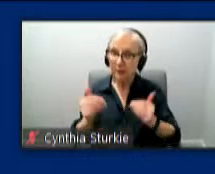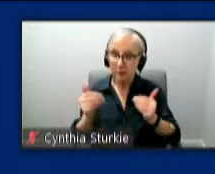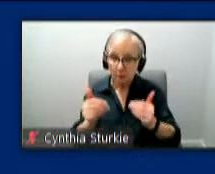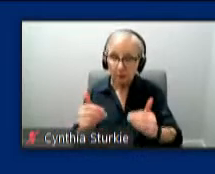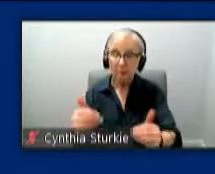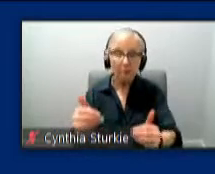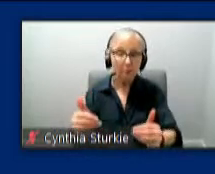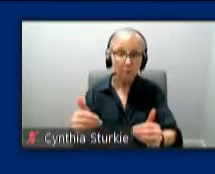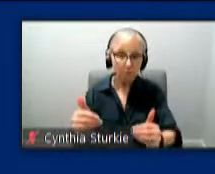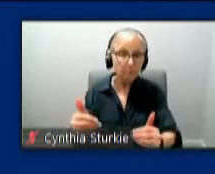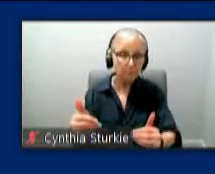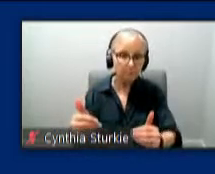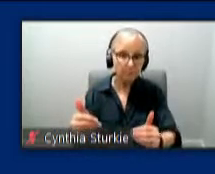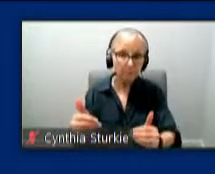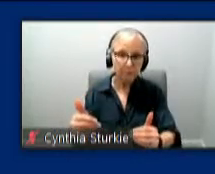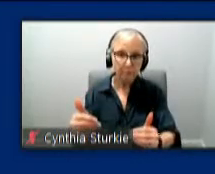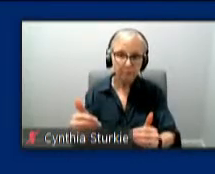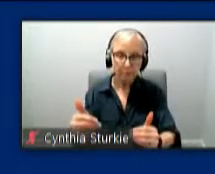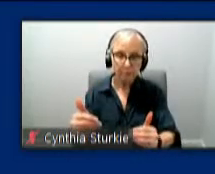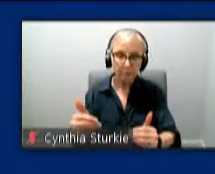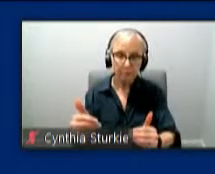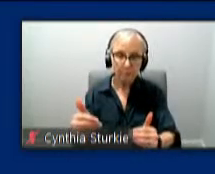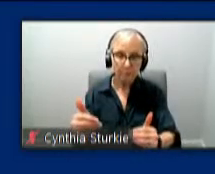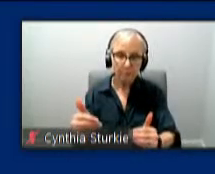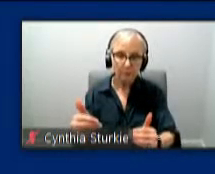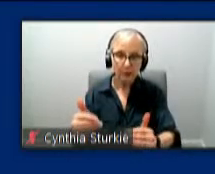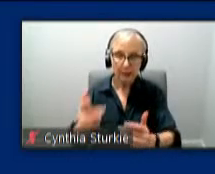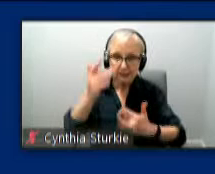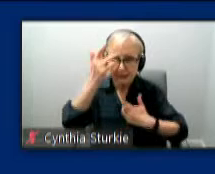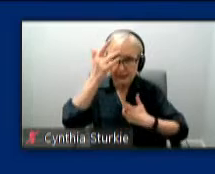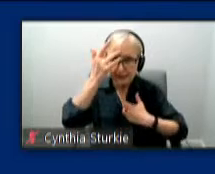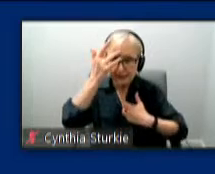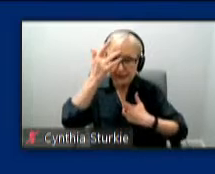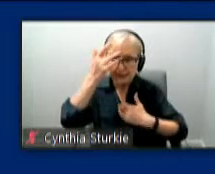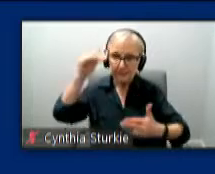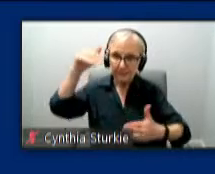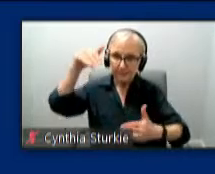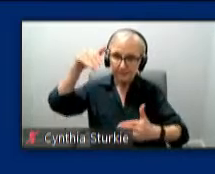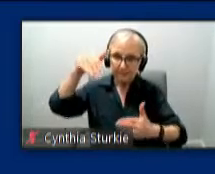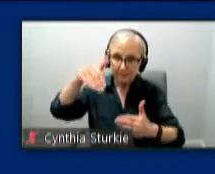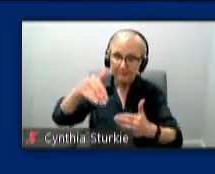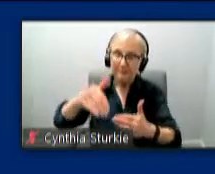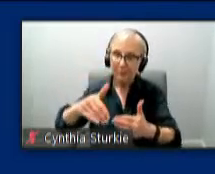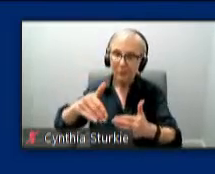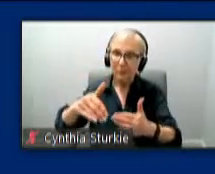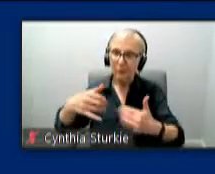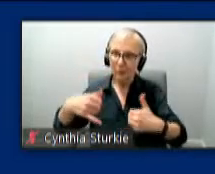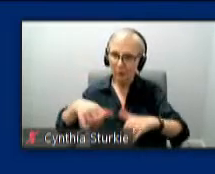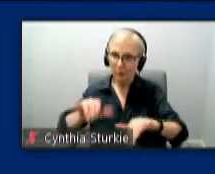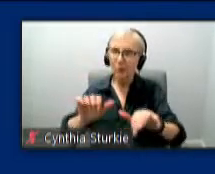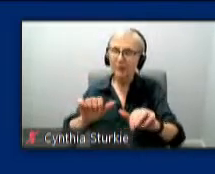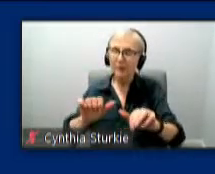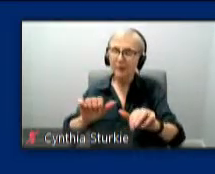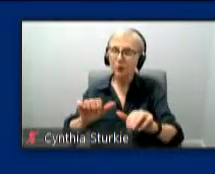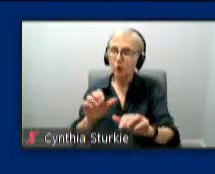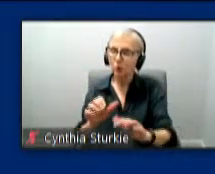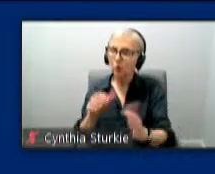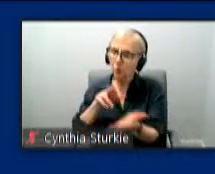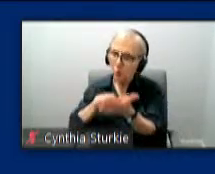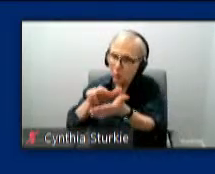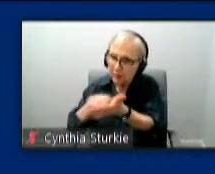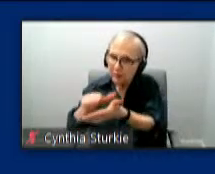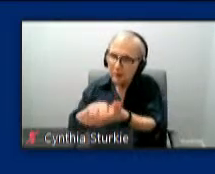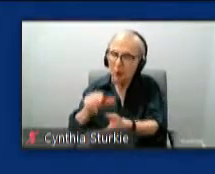forward, as the disease rates allow us to do so, we will continue to do all of this work